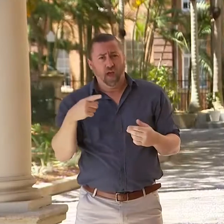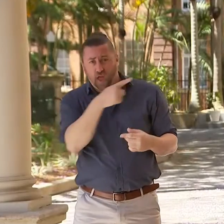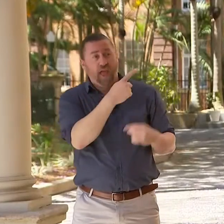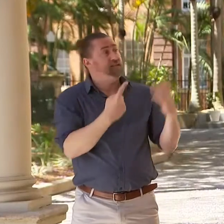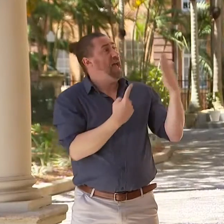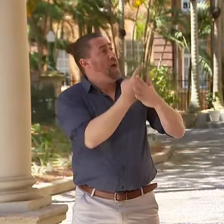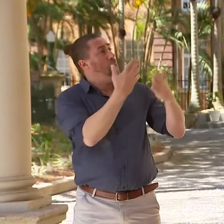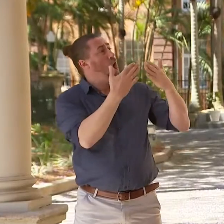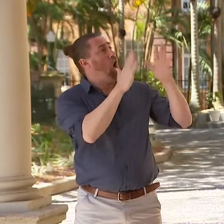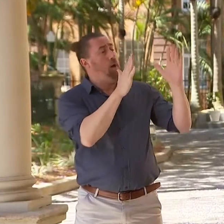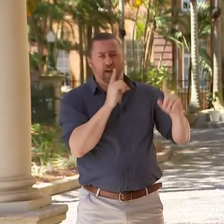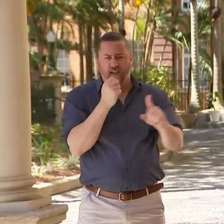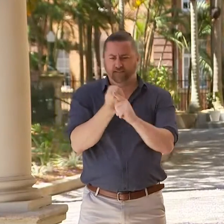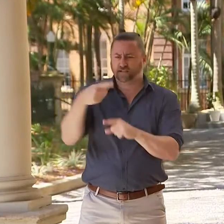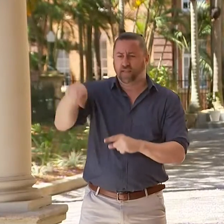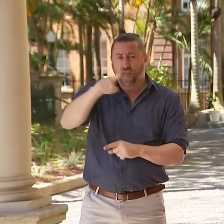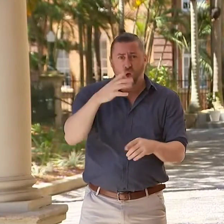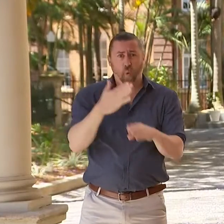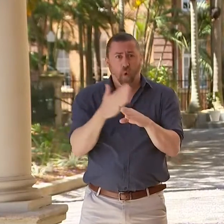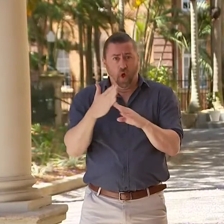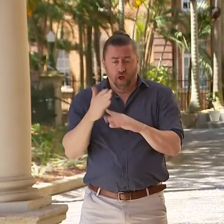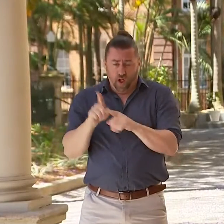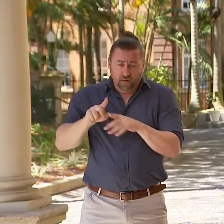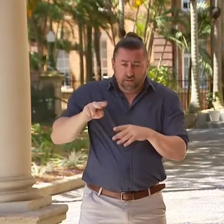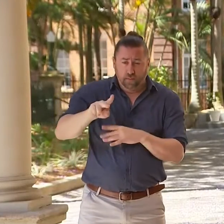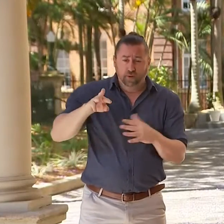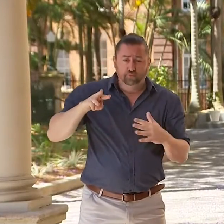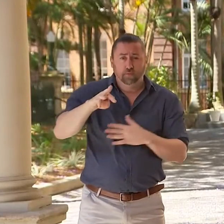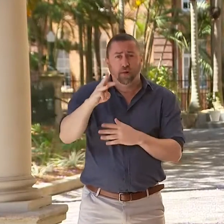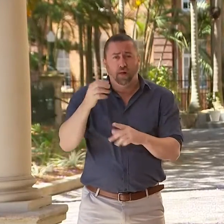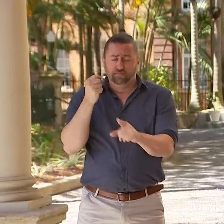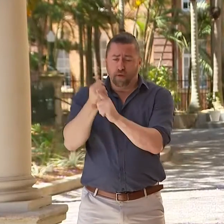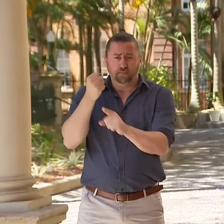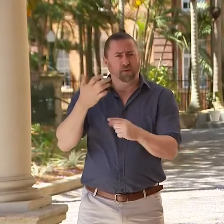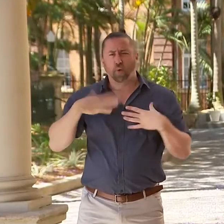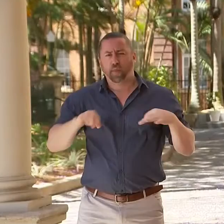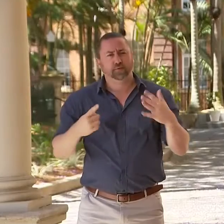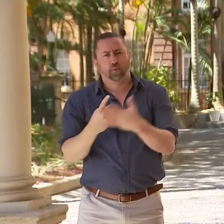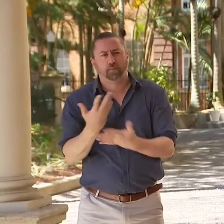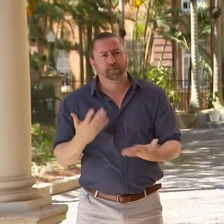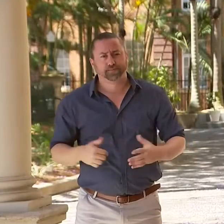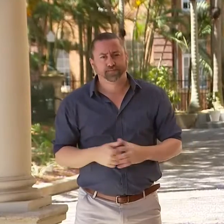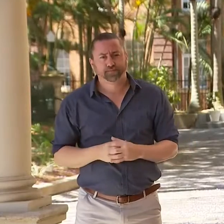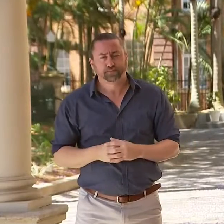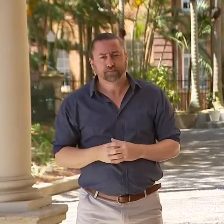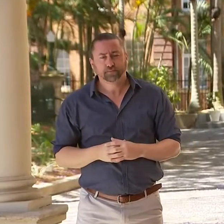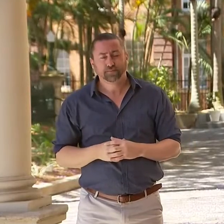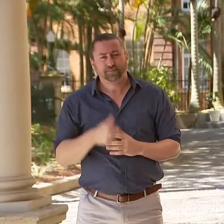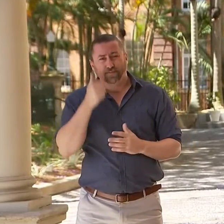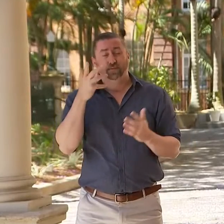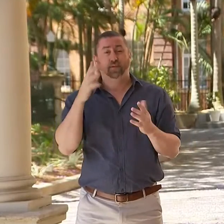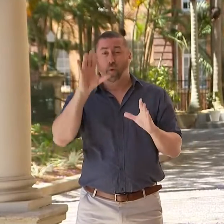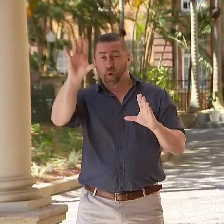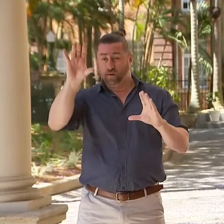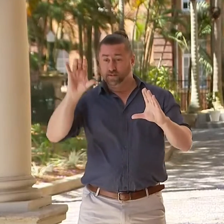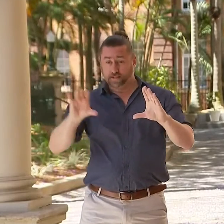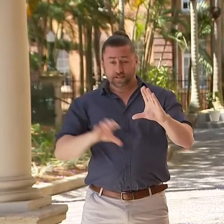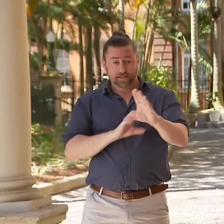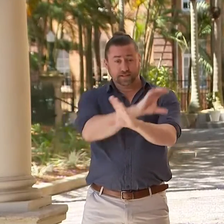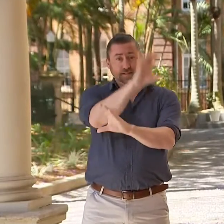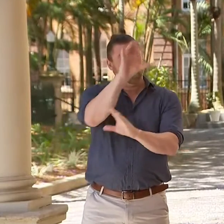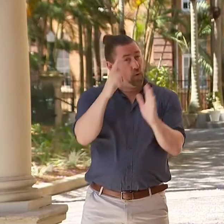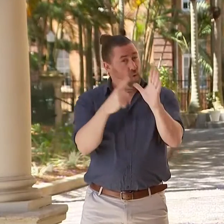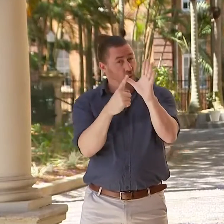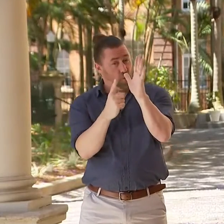what the impacts might be, because while they will cope, there will be impacts. And what you've seen is every state and territory wrote to